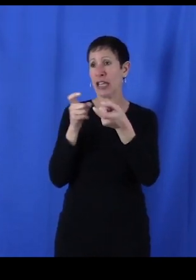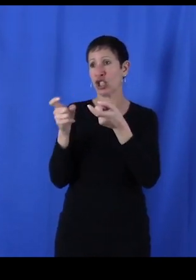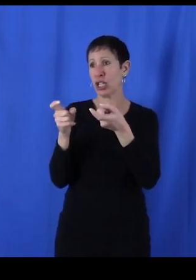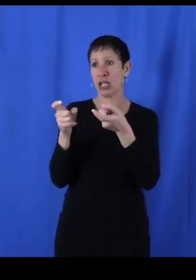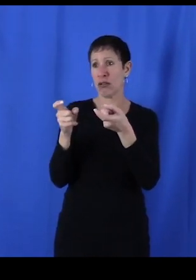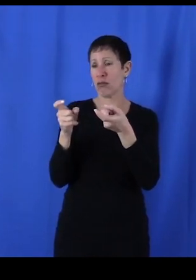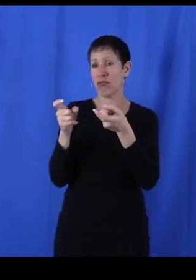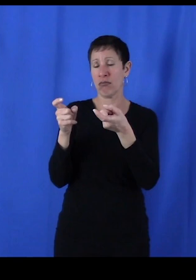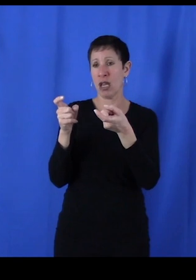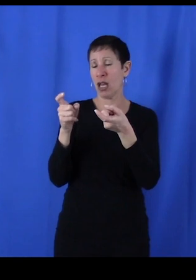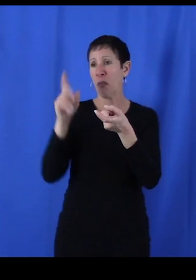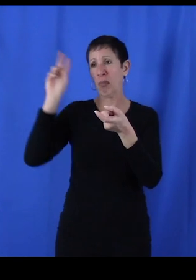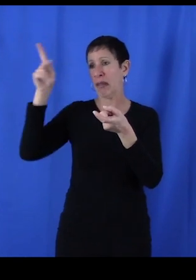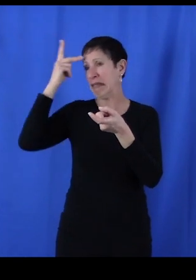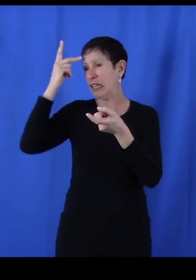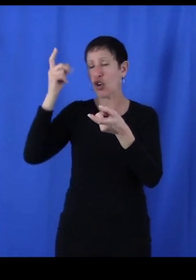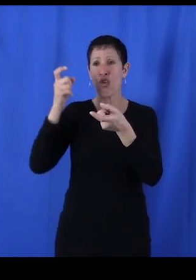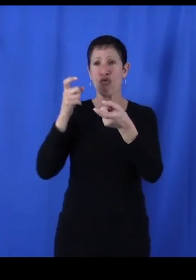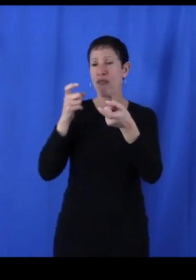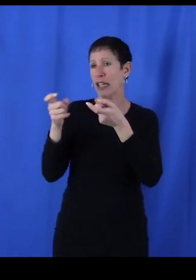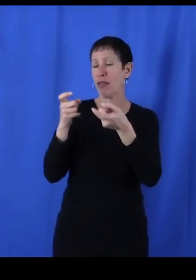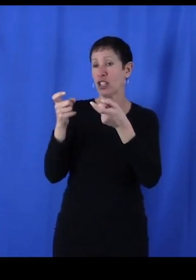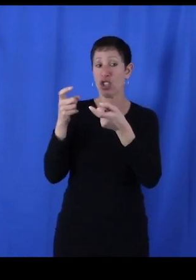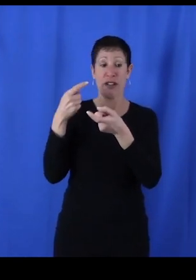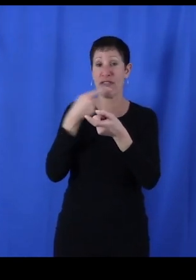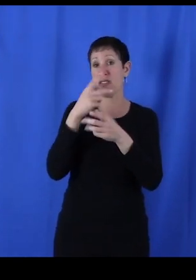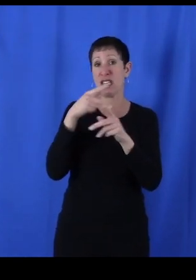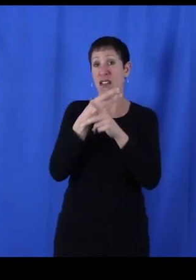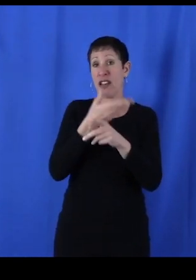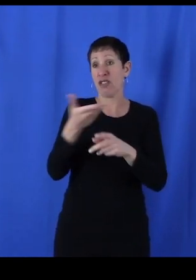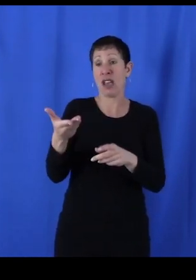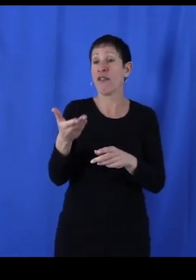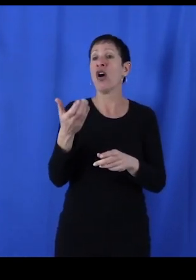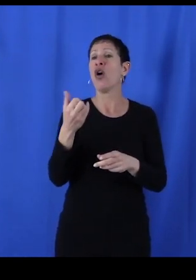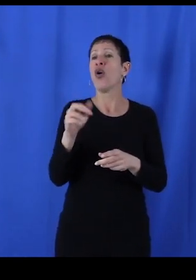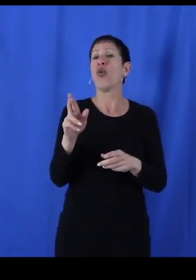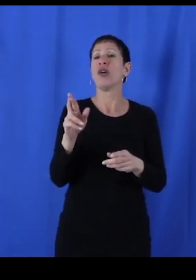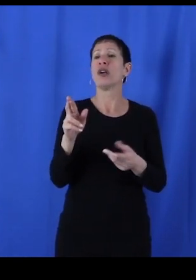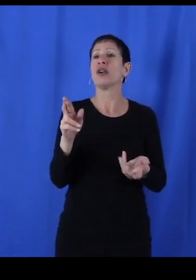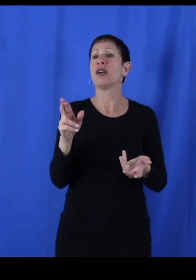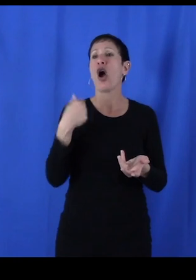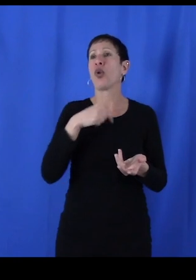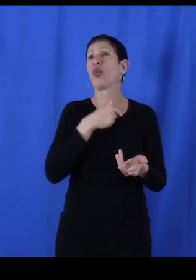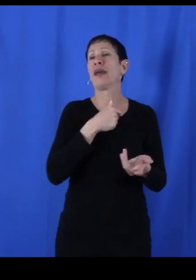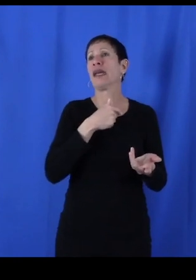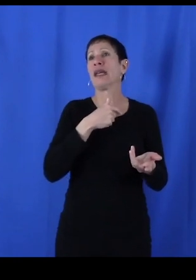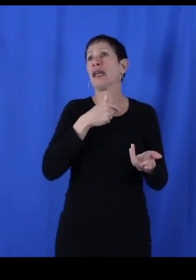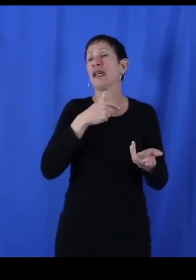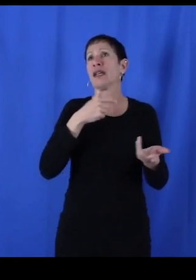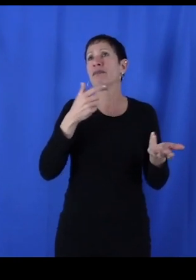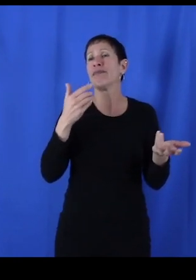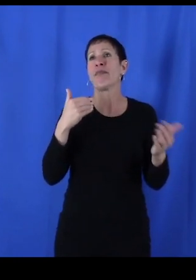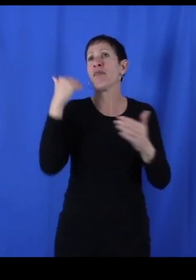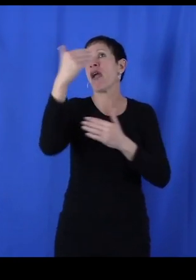regulation-wise, politically, regulation of this kind of stuff, or are we beyond the possibility